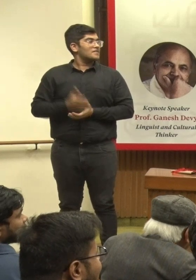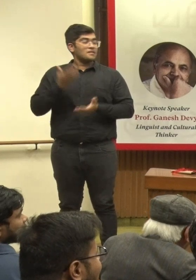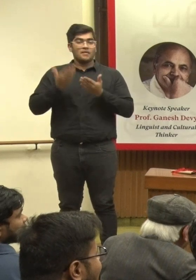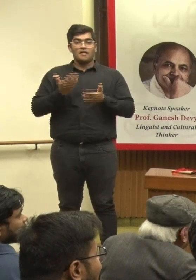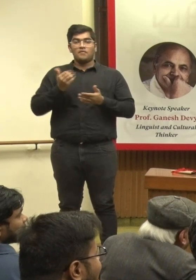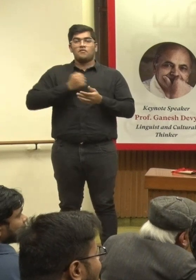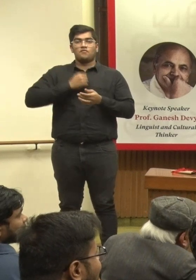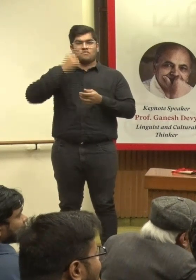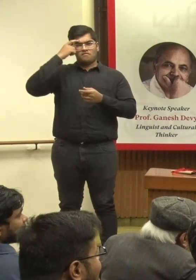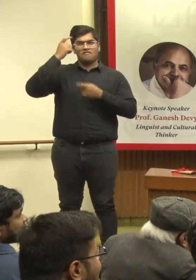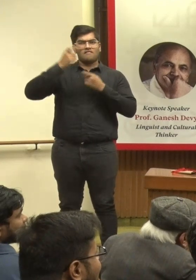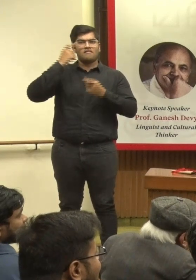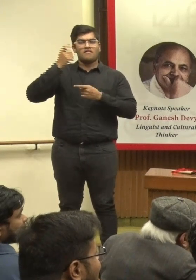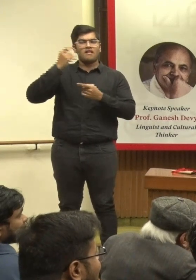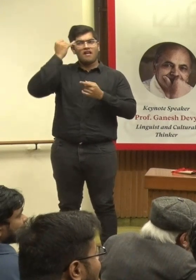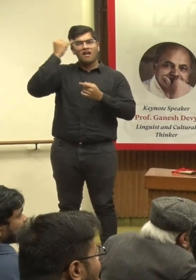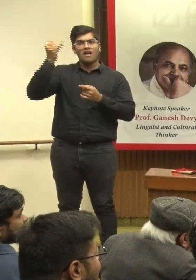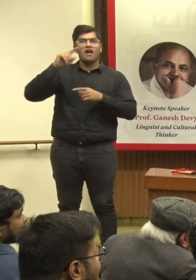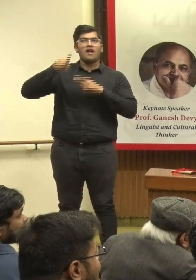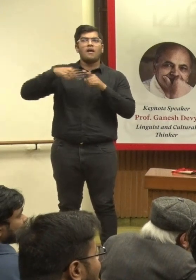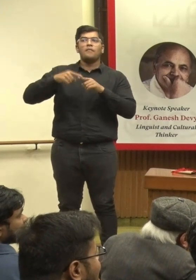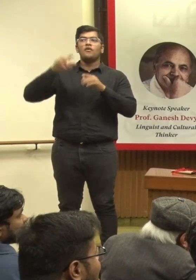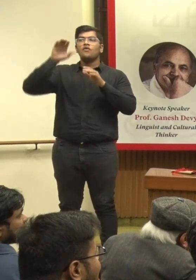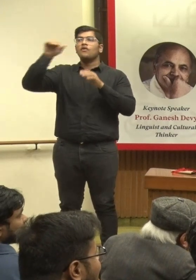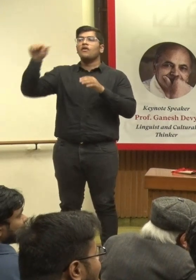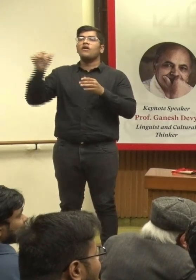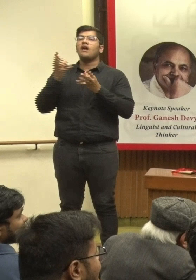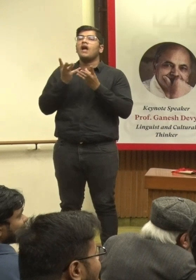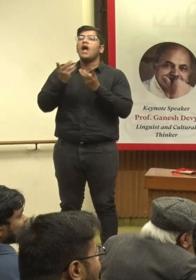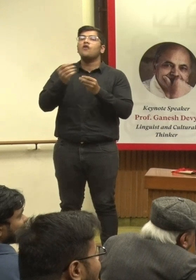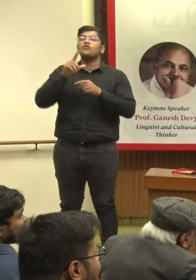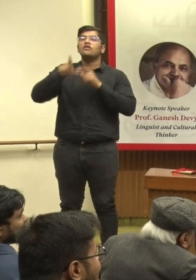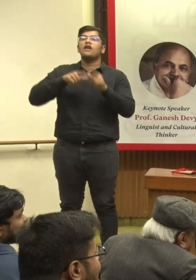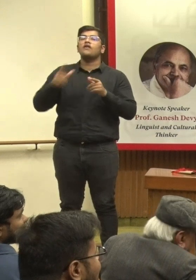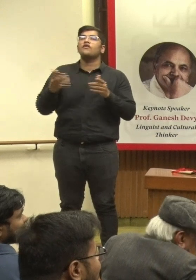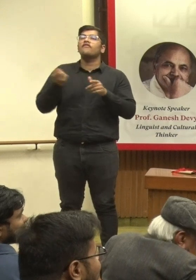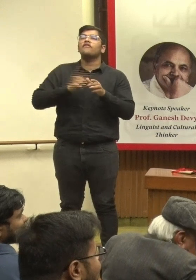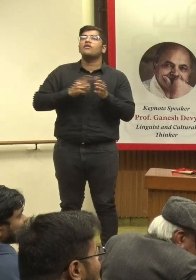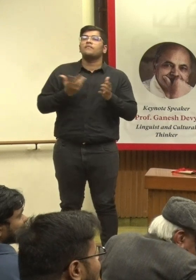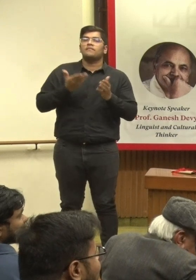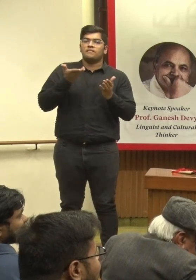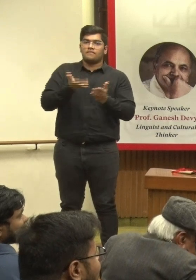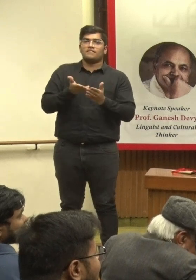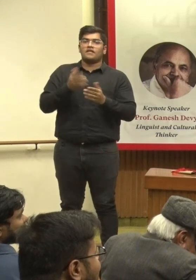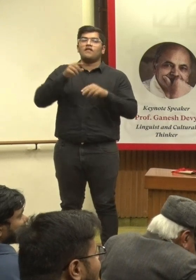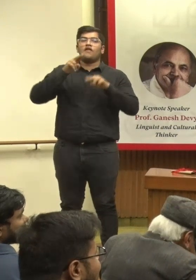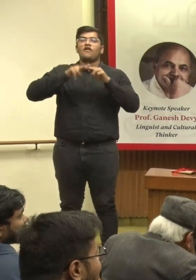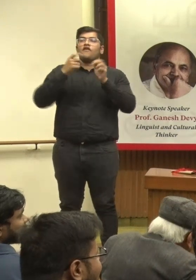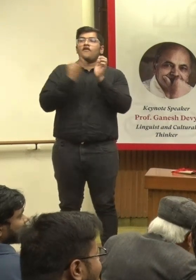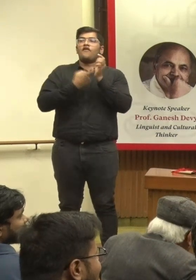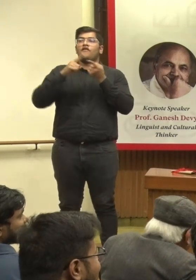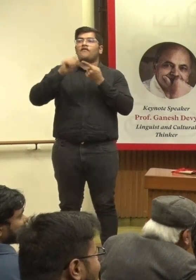curiosity to count the languages of the country comes from that. I don't know. Mr. Sigmund Freud will know it.